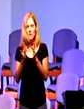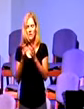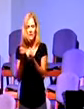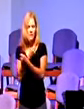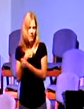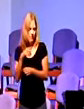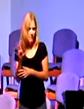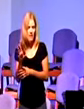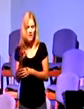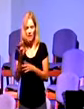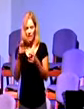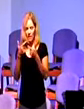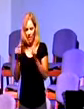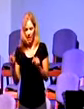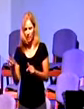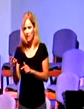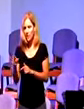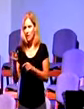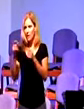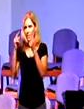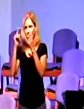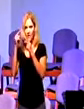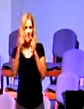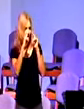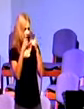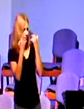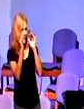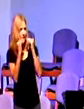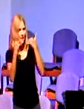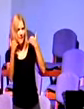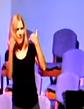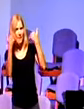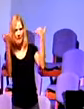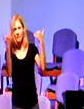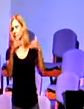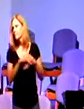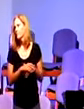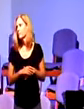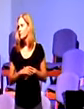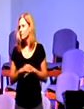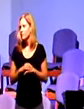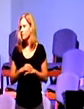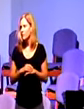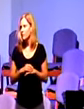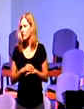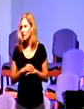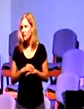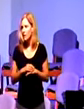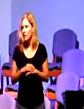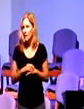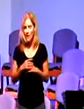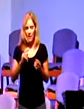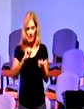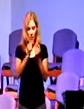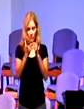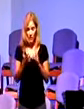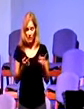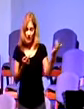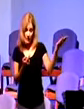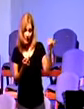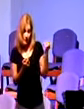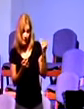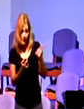Malagasy. And I instantly saw a huge smile just growing on her face. Then I got the translator. I called him